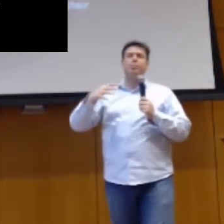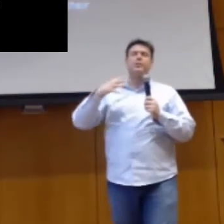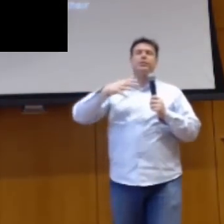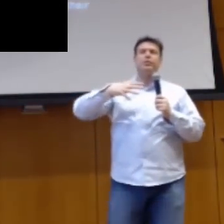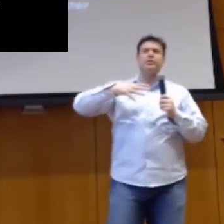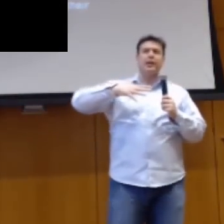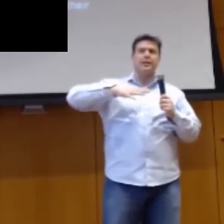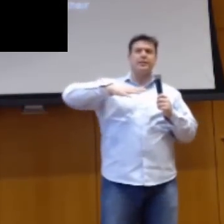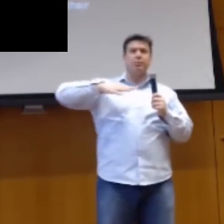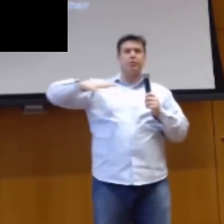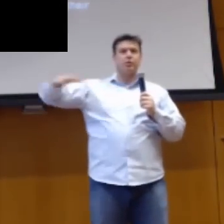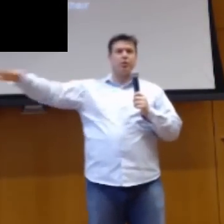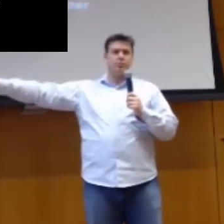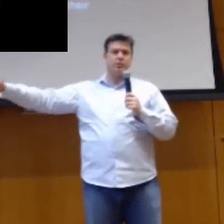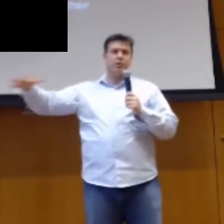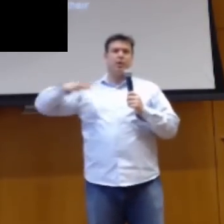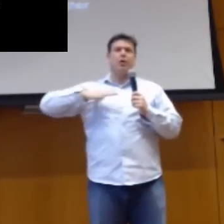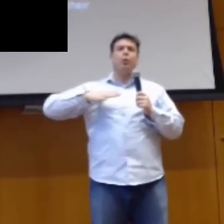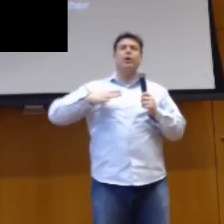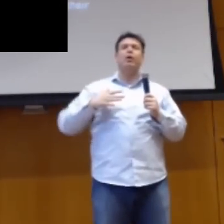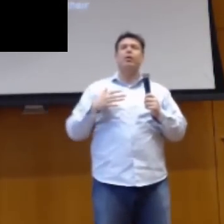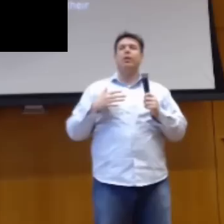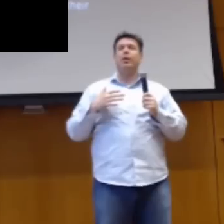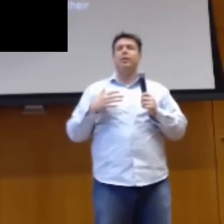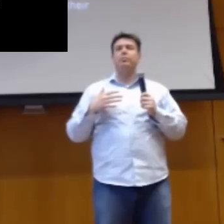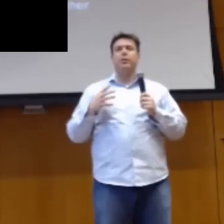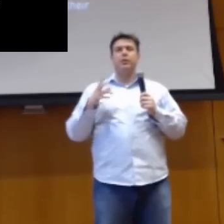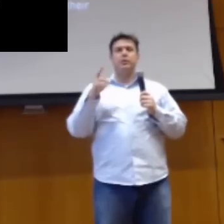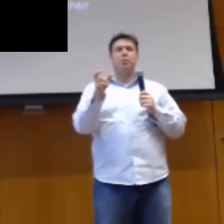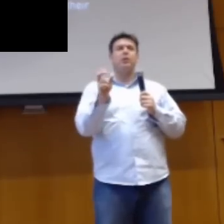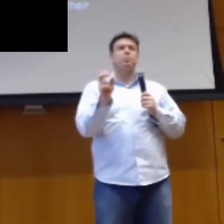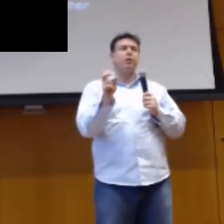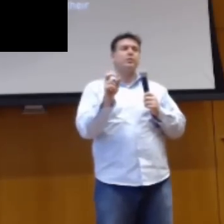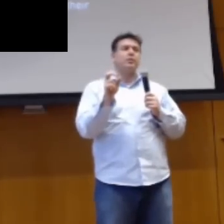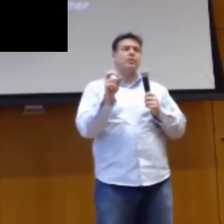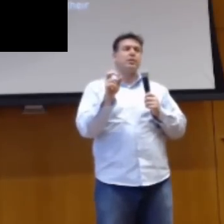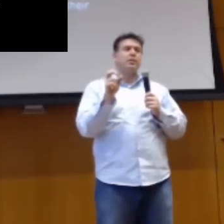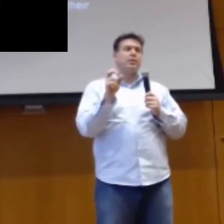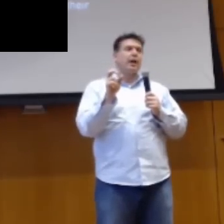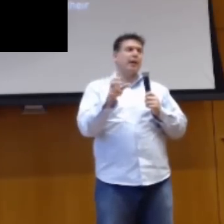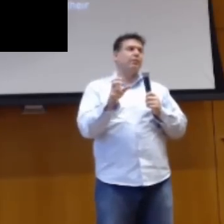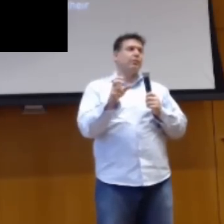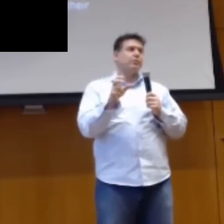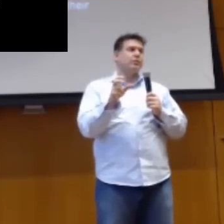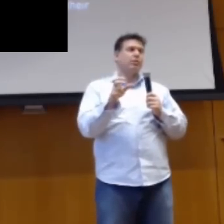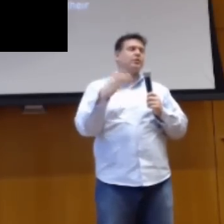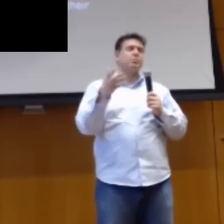purpose of understanding similar terms, we call smallest parts allophones. Or, excuse